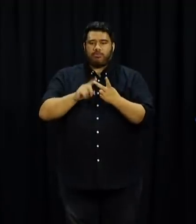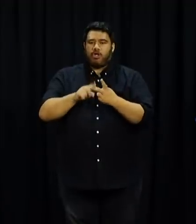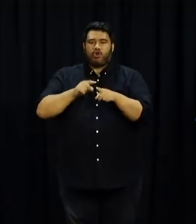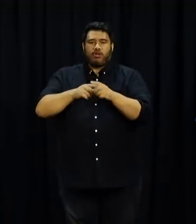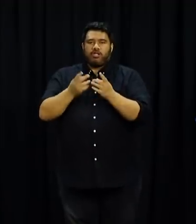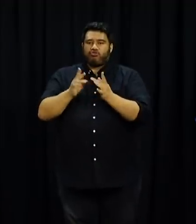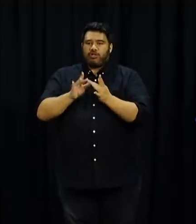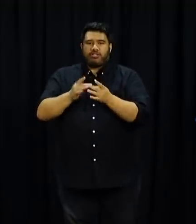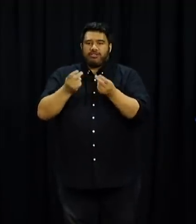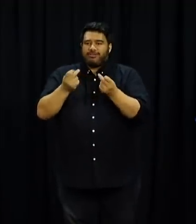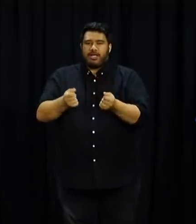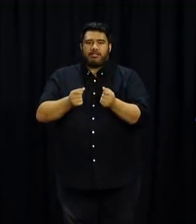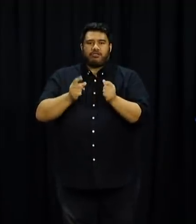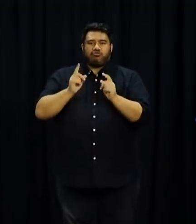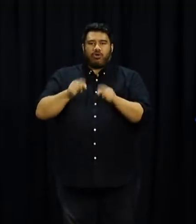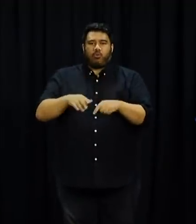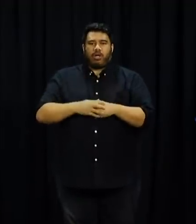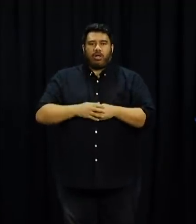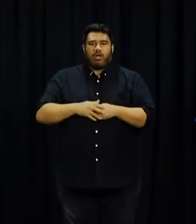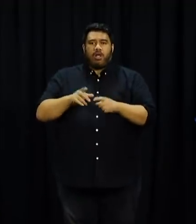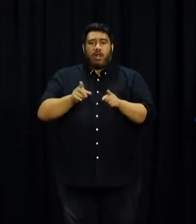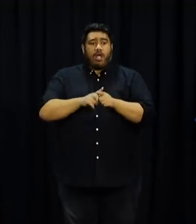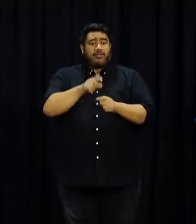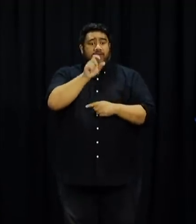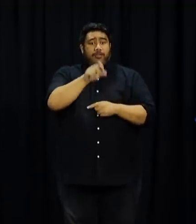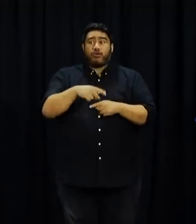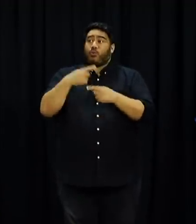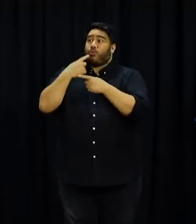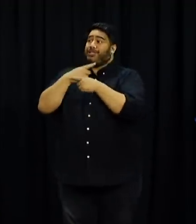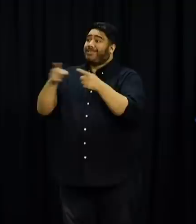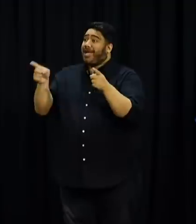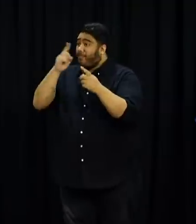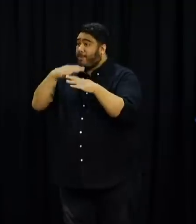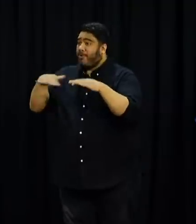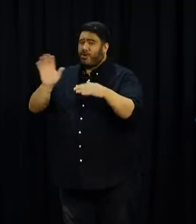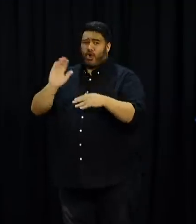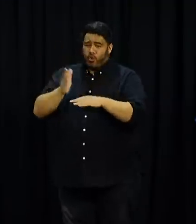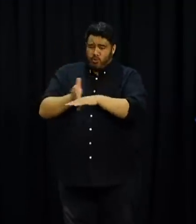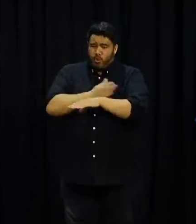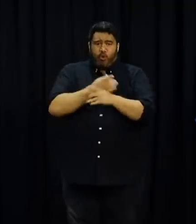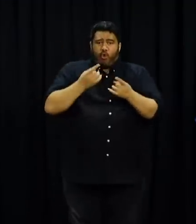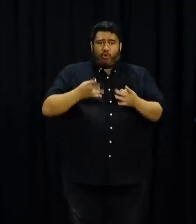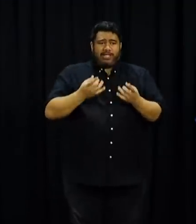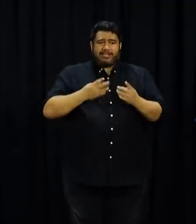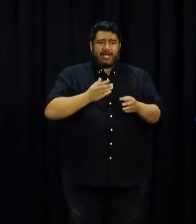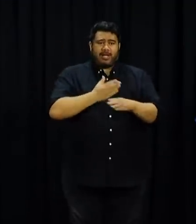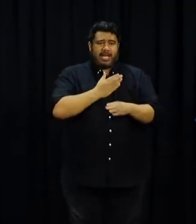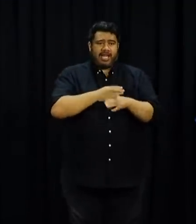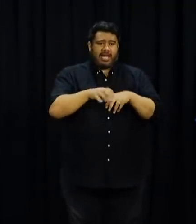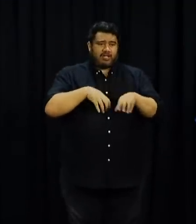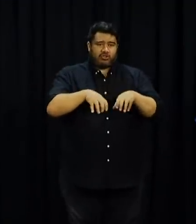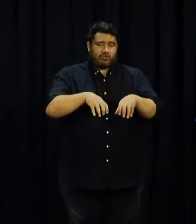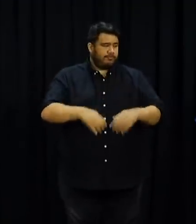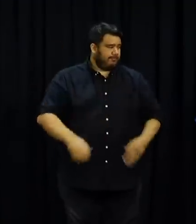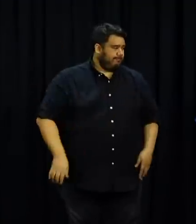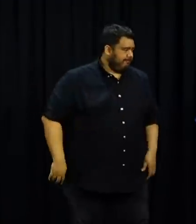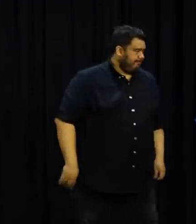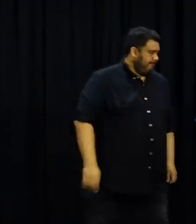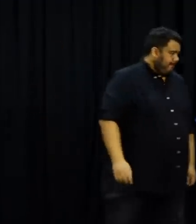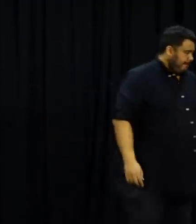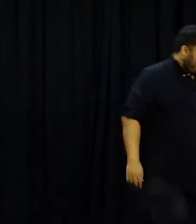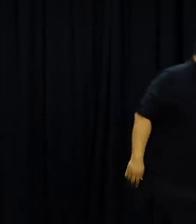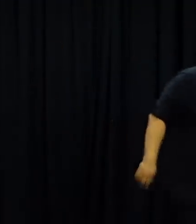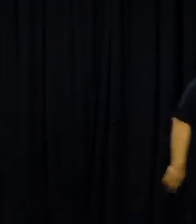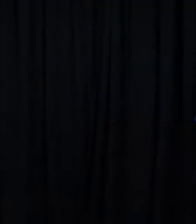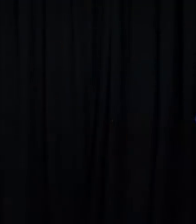straight away. The gears do not start moving once we tell the public. That happens well before. Are you considering any changes